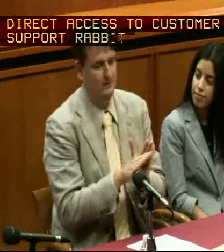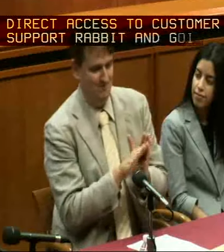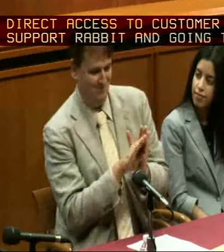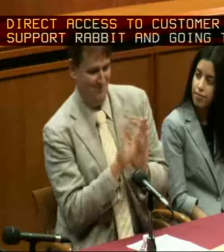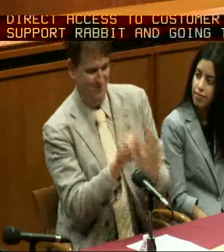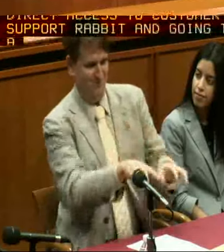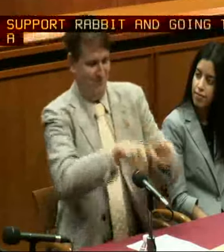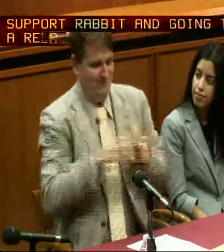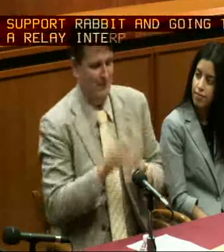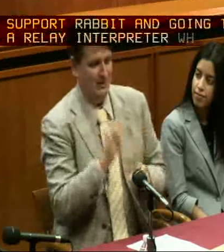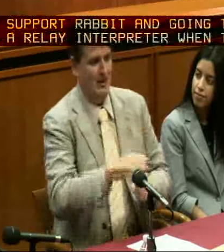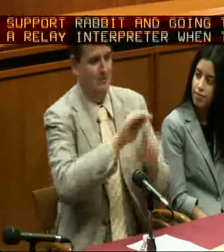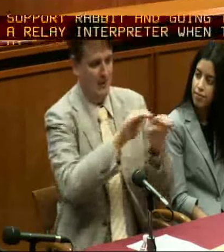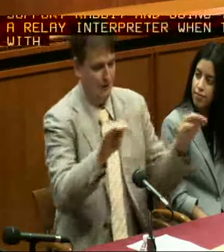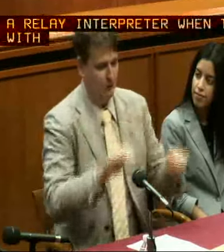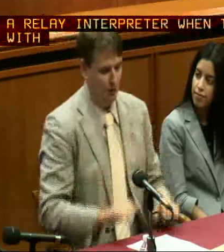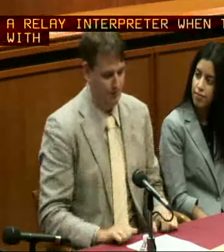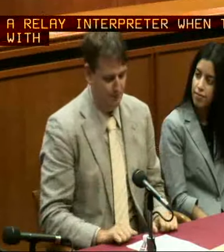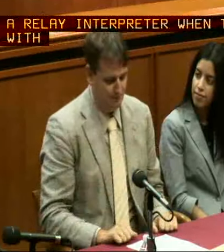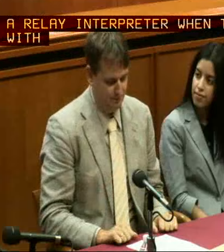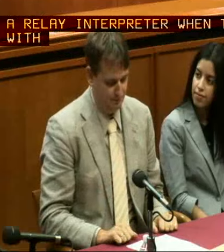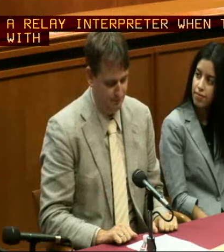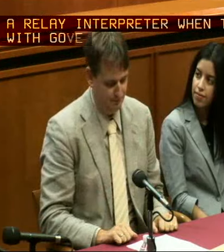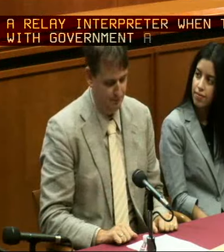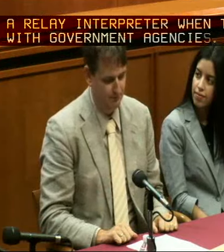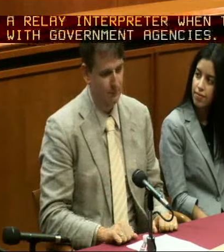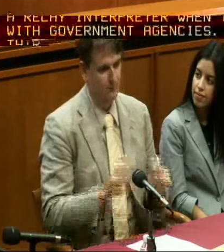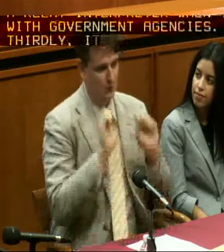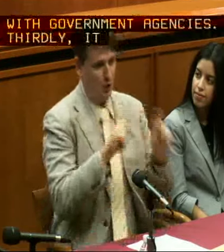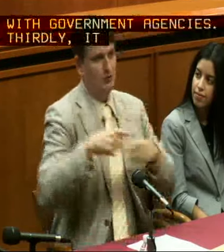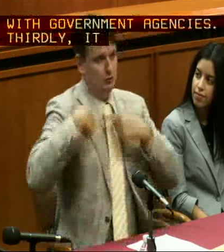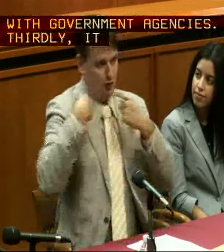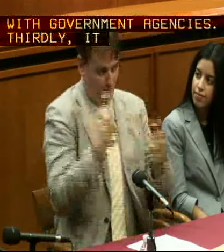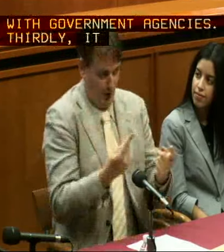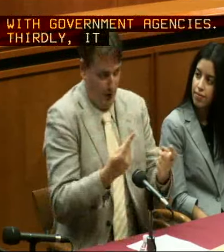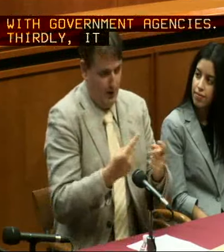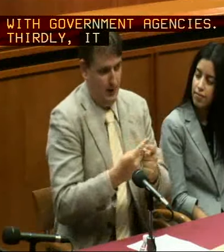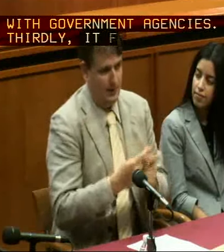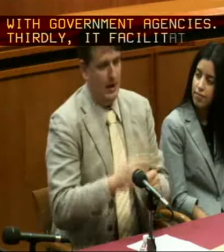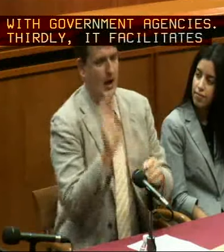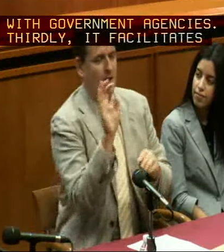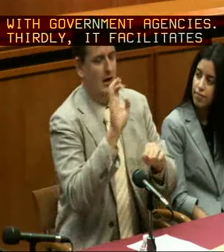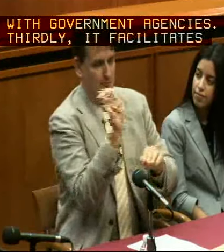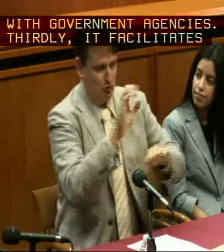research and development building on top of this platform.